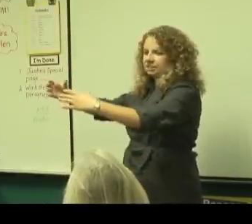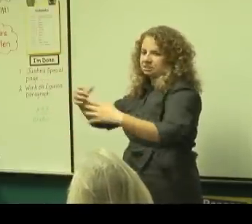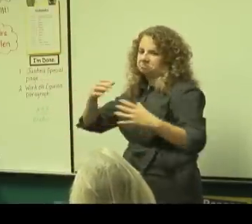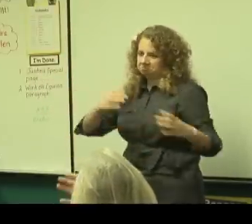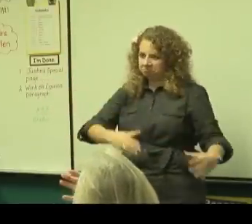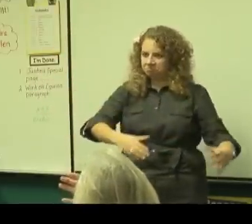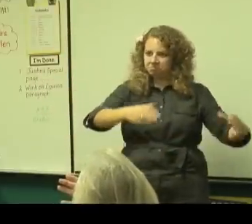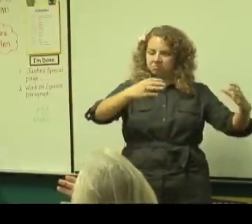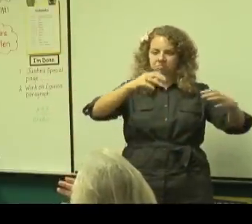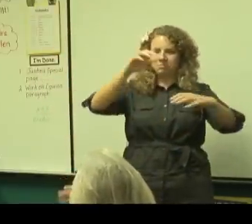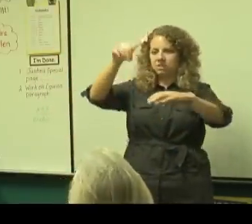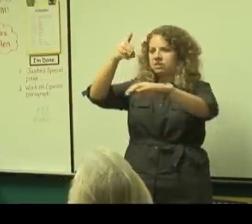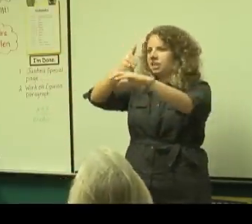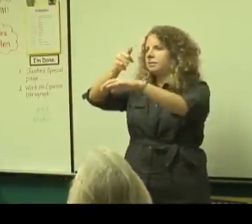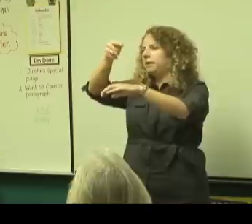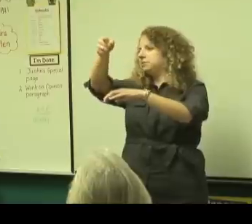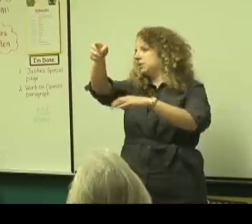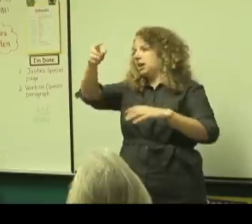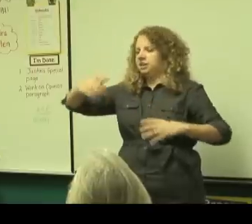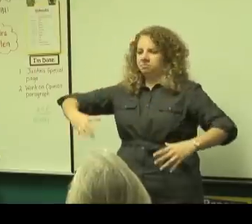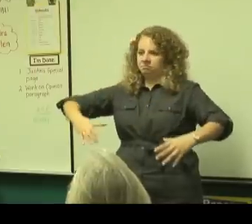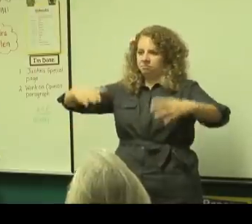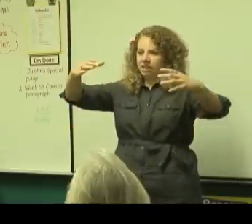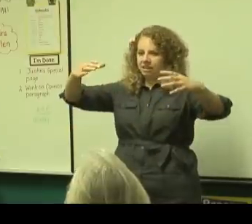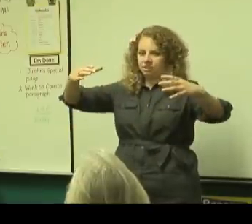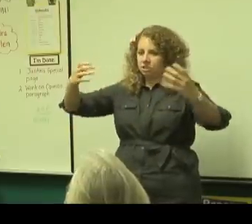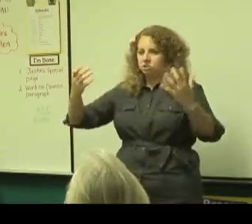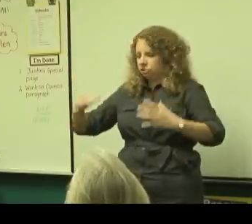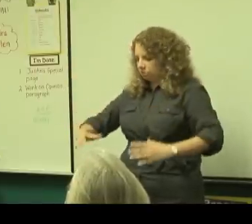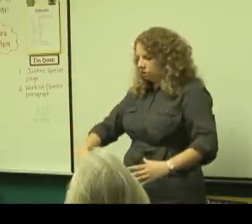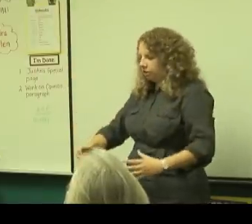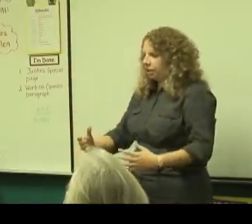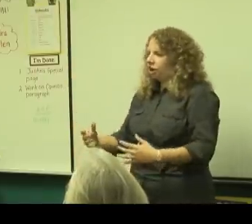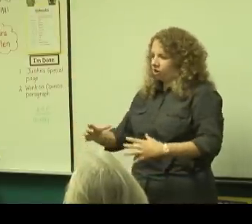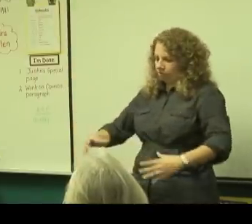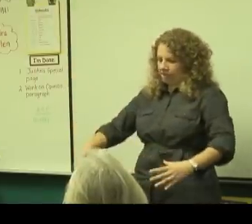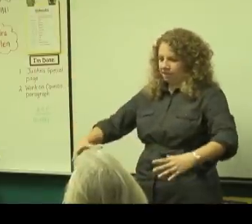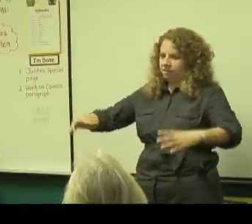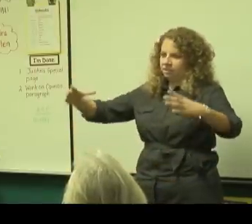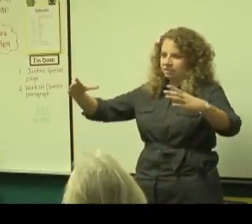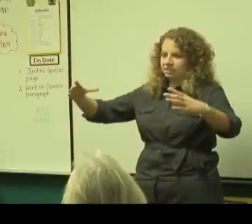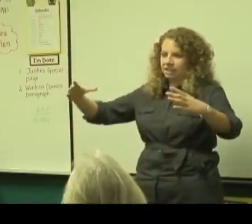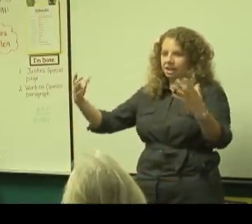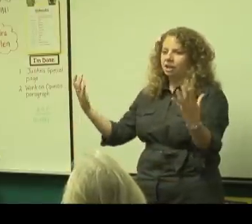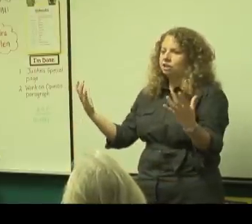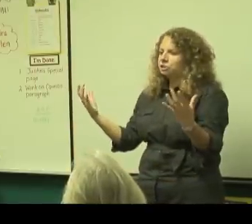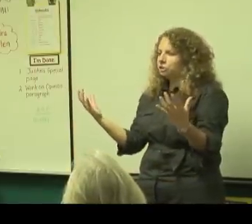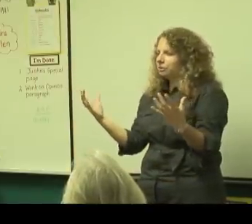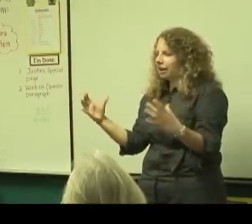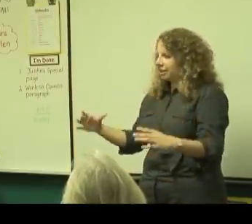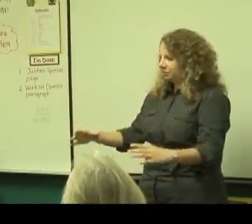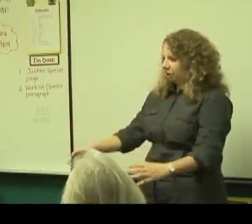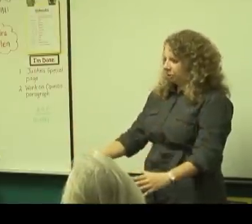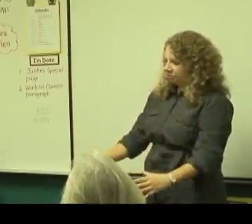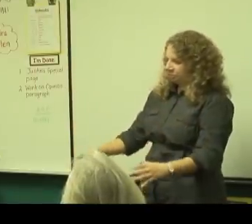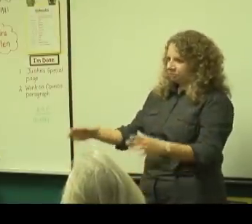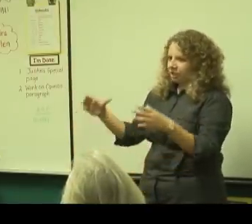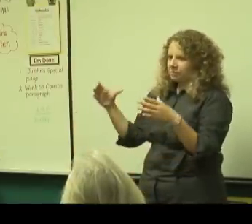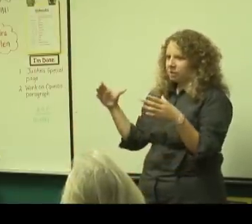cans. It's set up outside cans. So you would know like, oh, like this is a can. So you would kind of know, I'm not